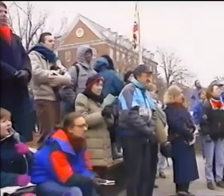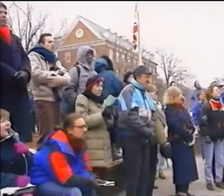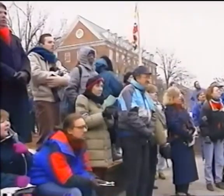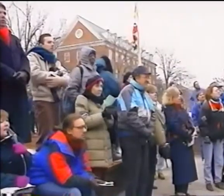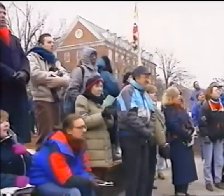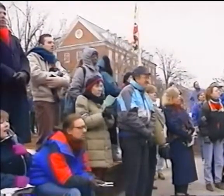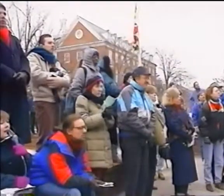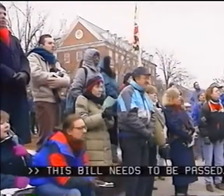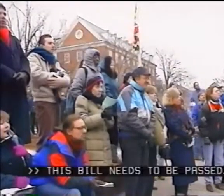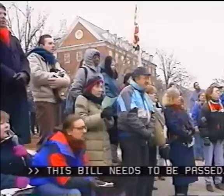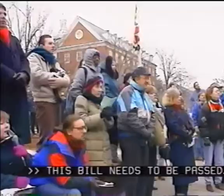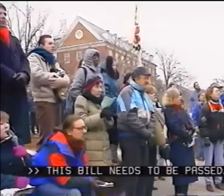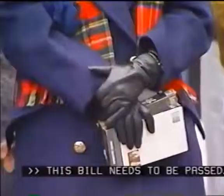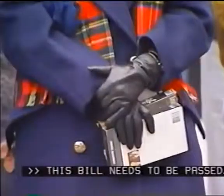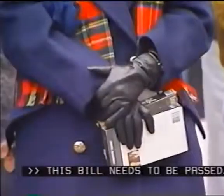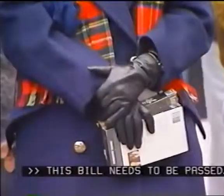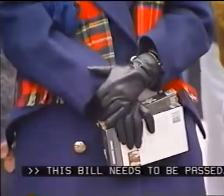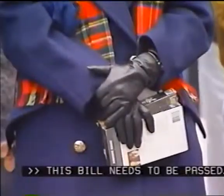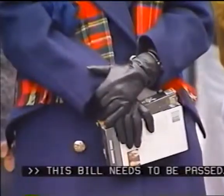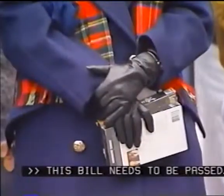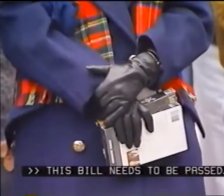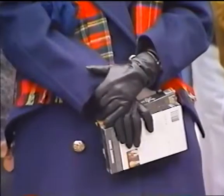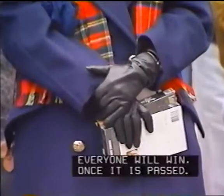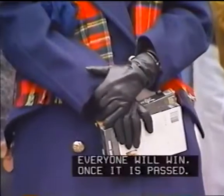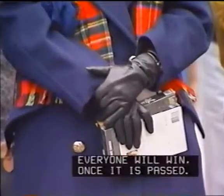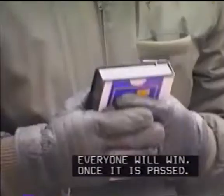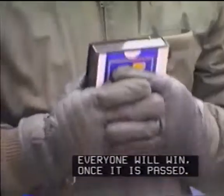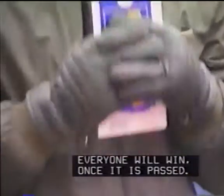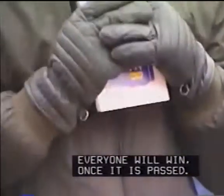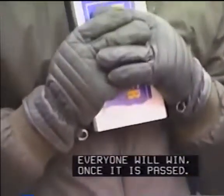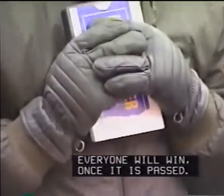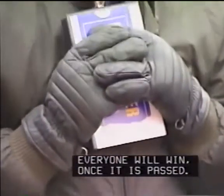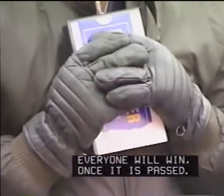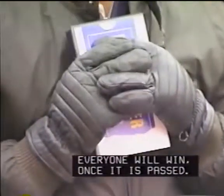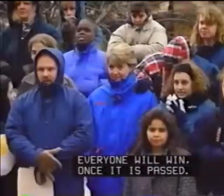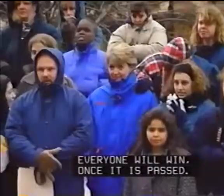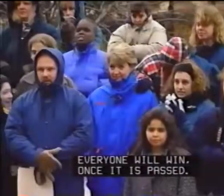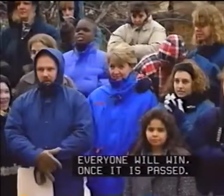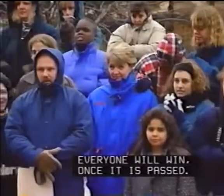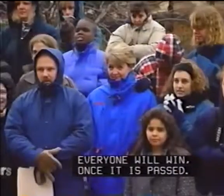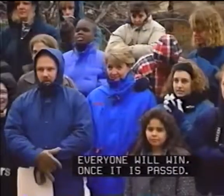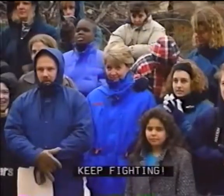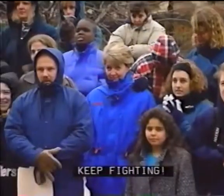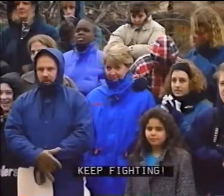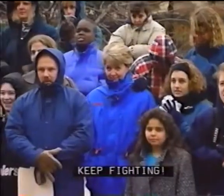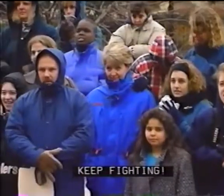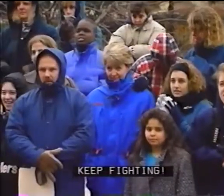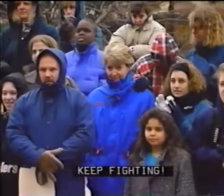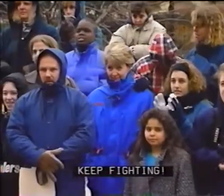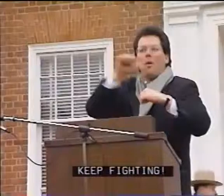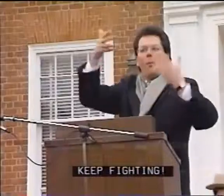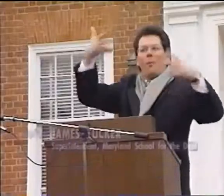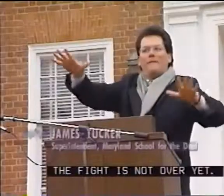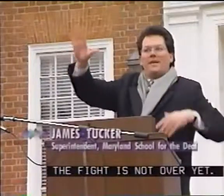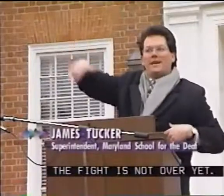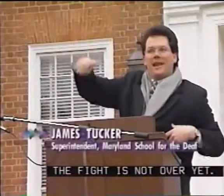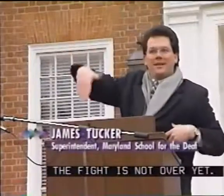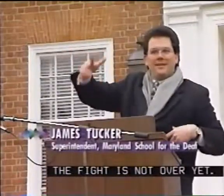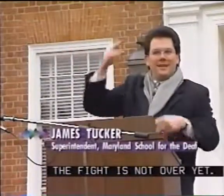This bill needs to be passed. Everyone will win once it's passed. Keep fighting. The fight is not over yet.